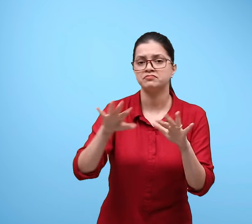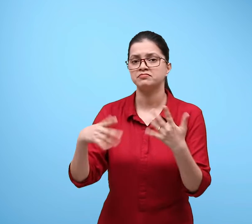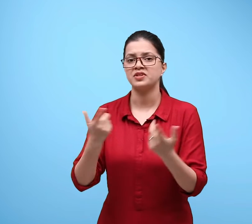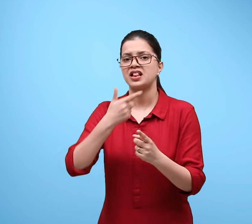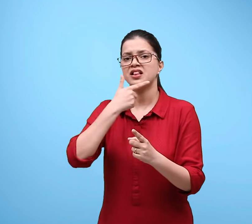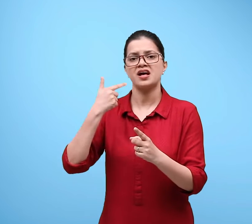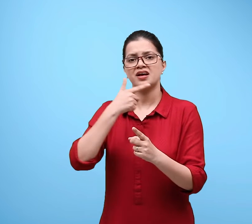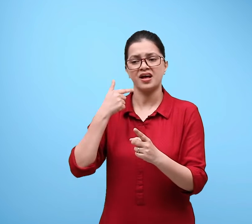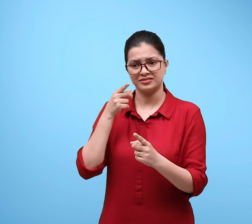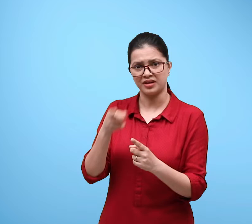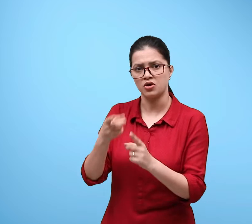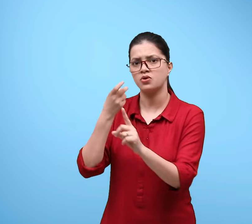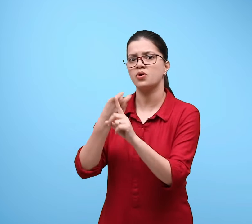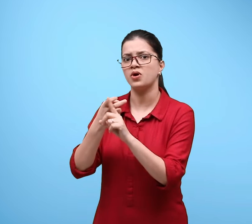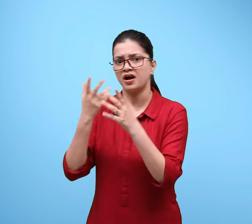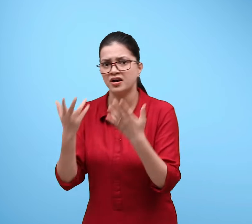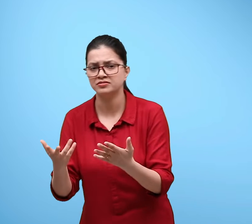and gold are examples of metals.